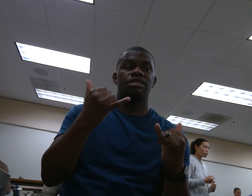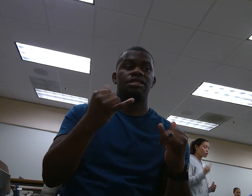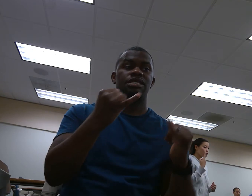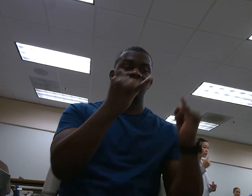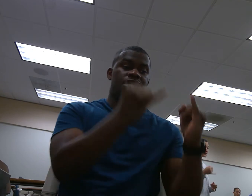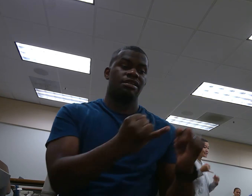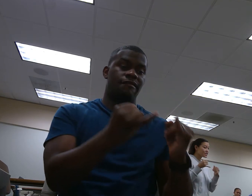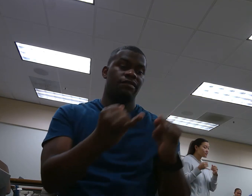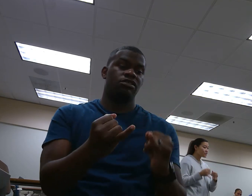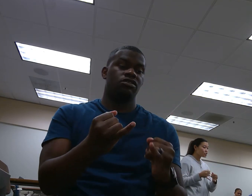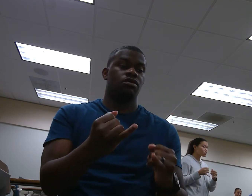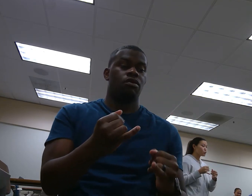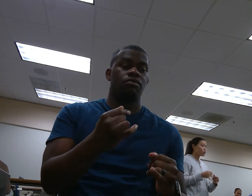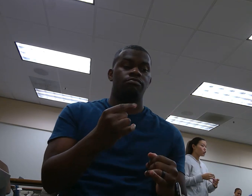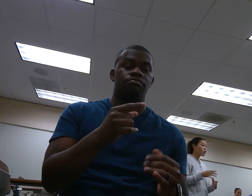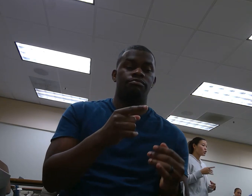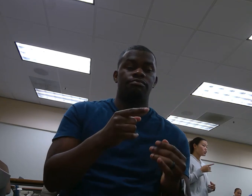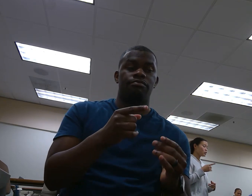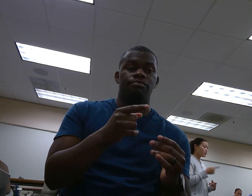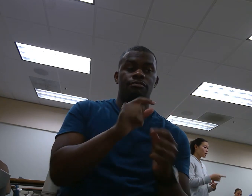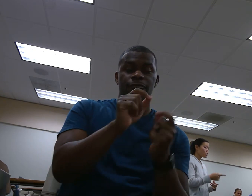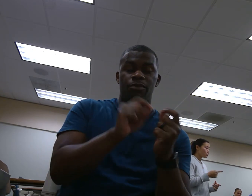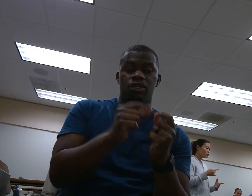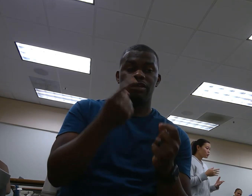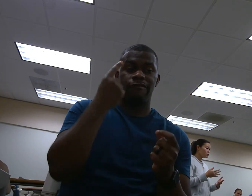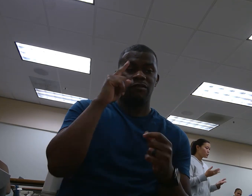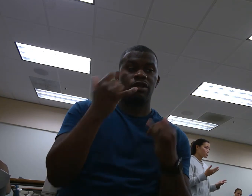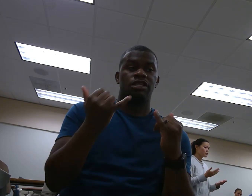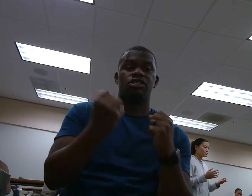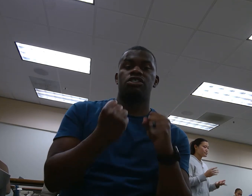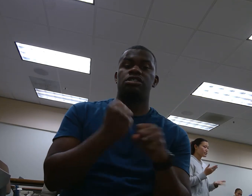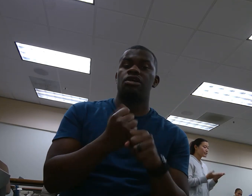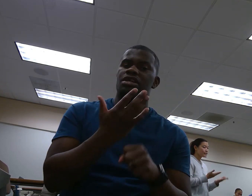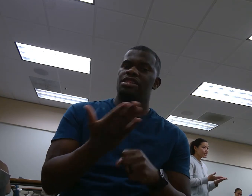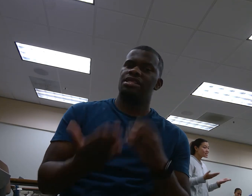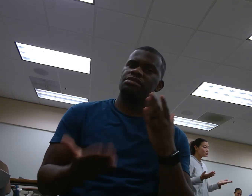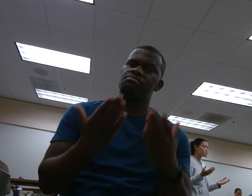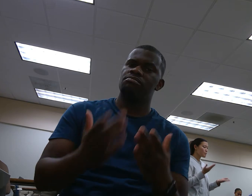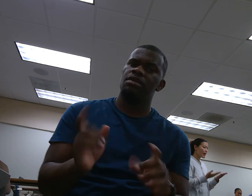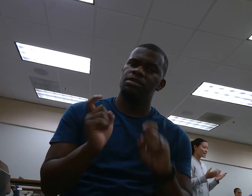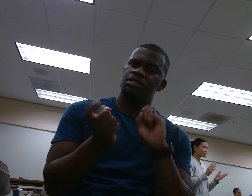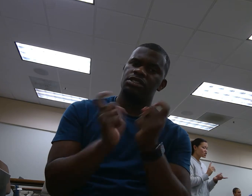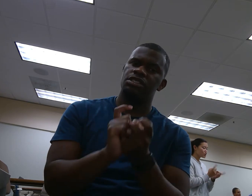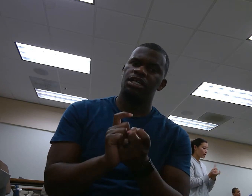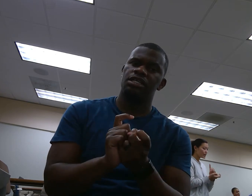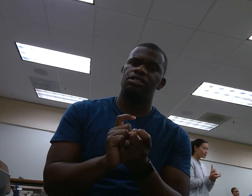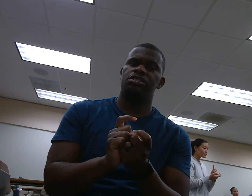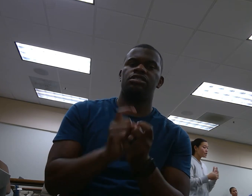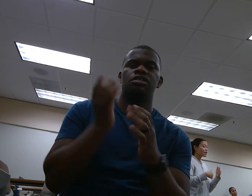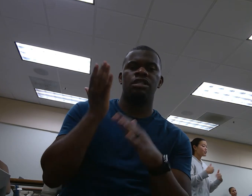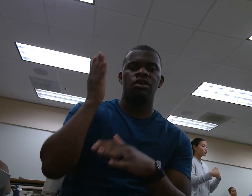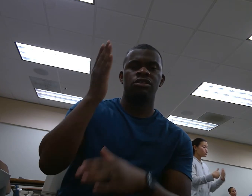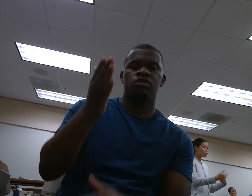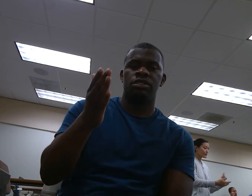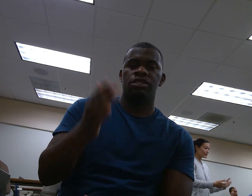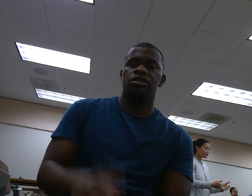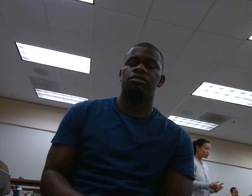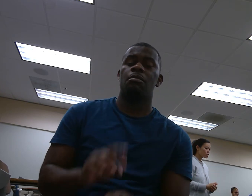purely for this year, as we'll talk about in a few seconds, things might change in the ensuing years, but purely for this year, if we can assume